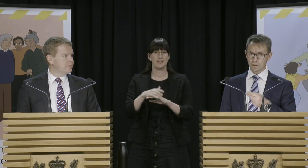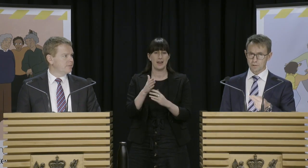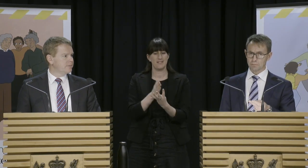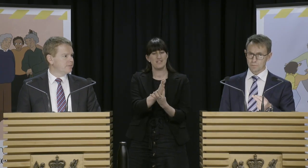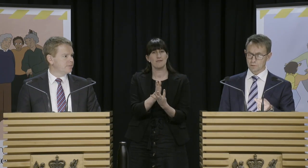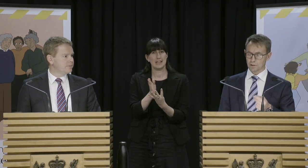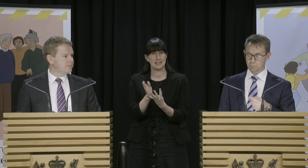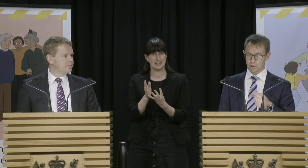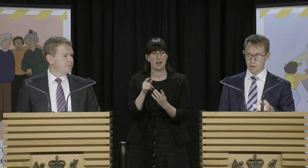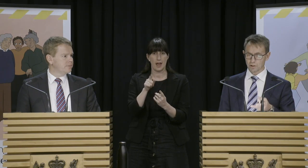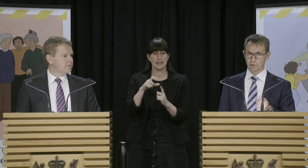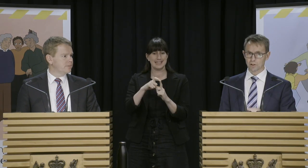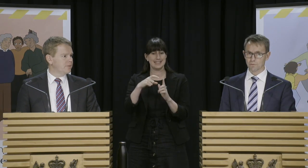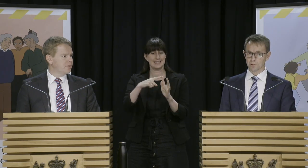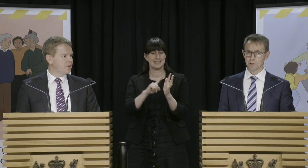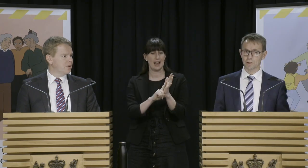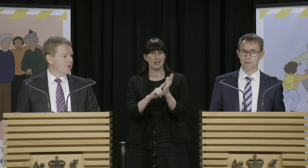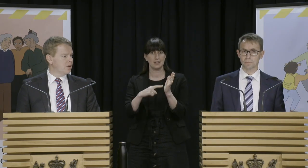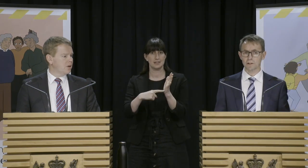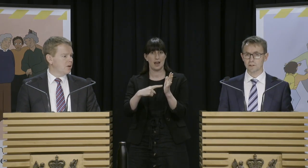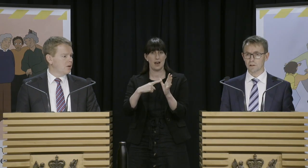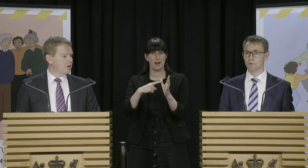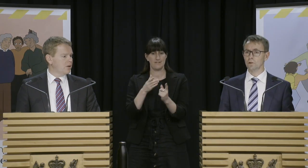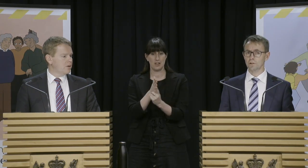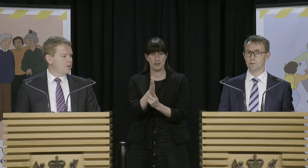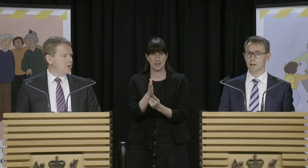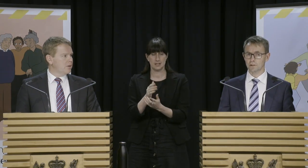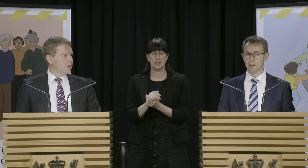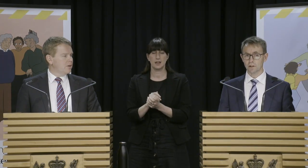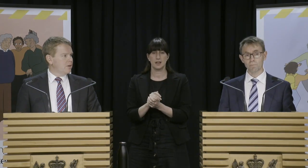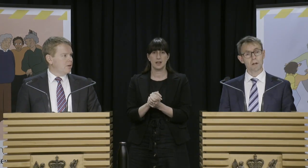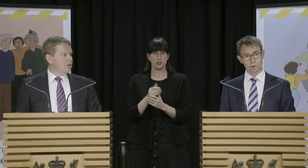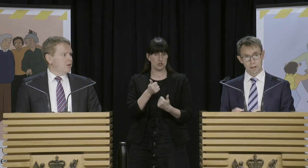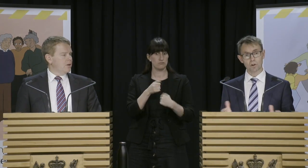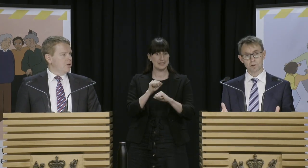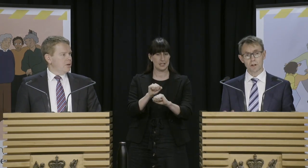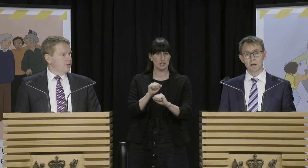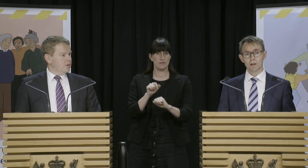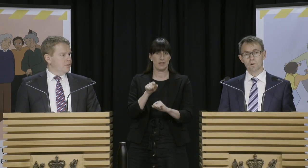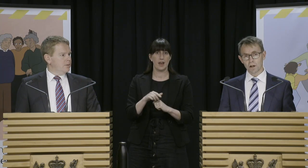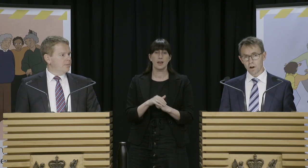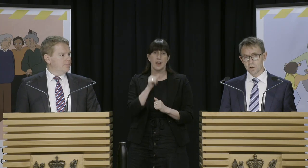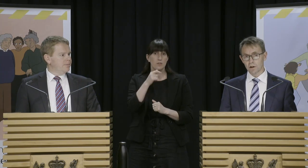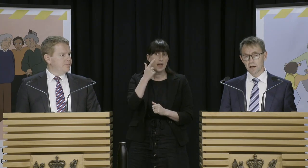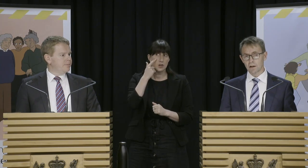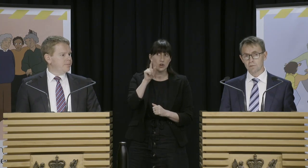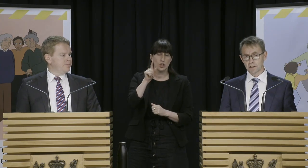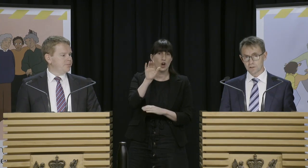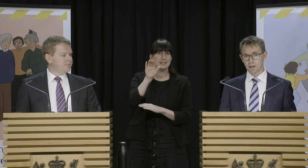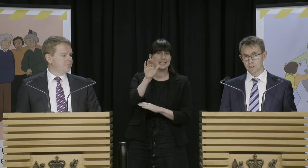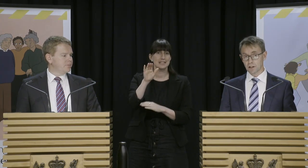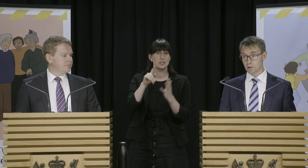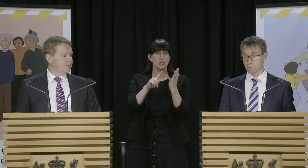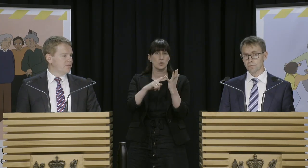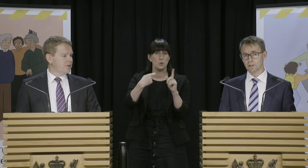is, and this carries on from the comment I've just made, is that if you look in the United Kingdom, where they have got quite high rates